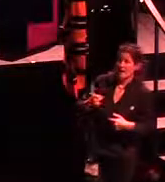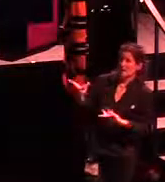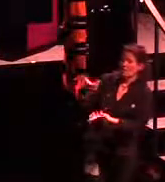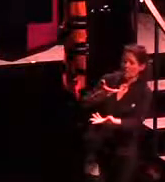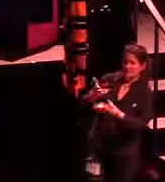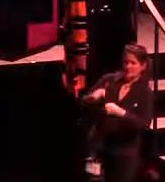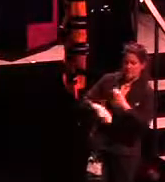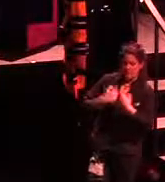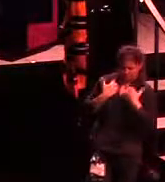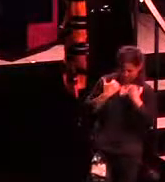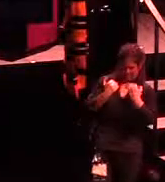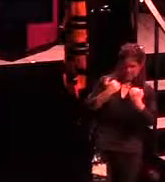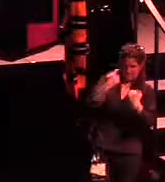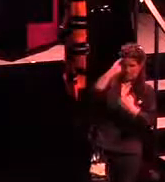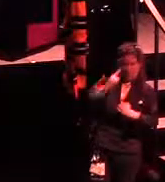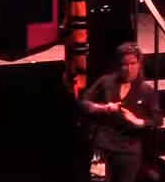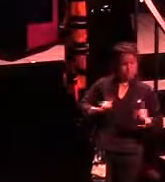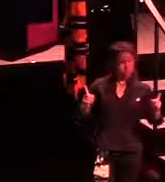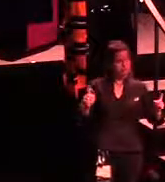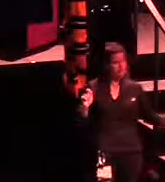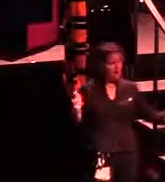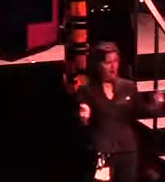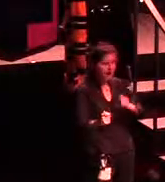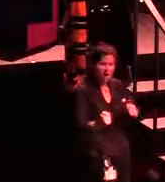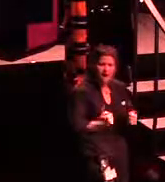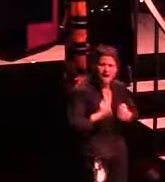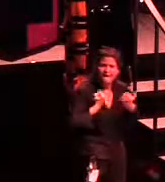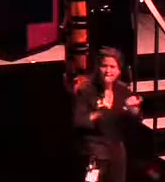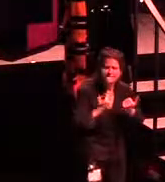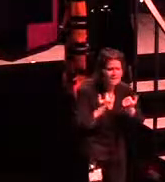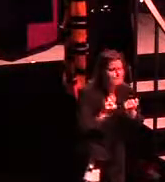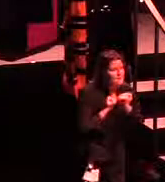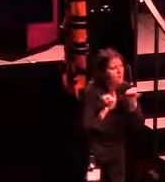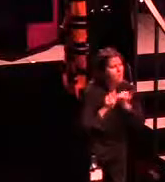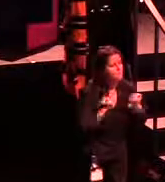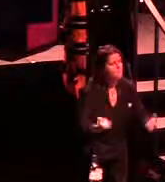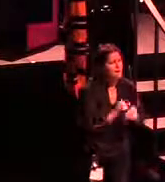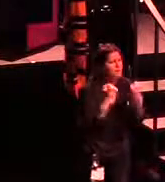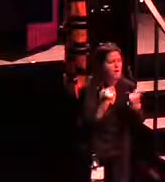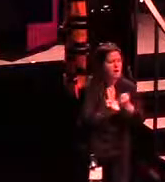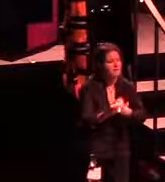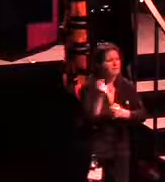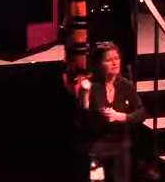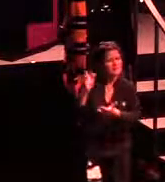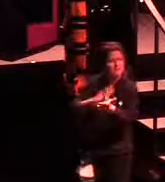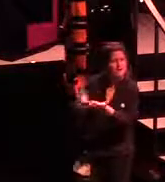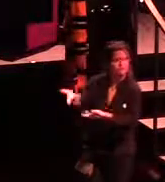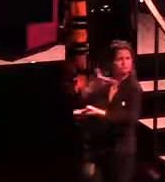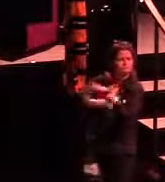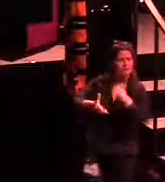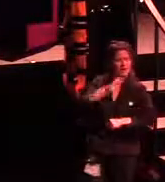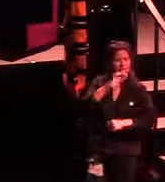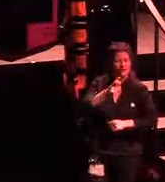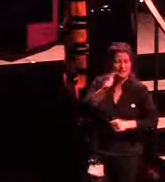Biscuit. Finding my power. Matthew described Tourette's as a crazy language-generating